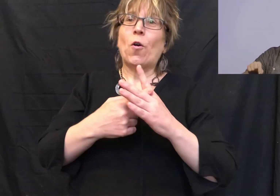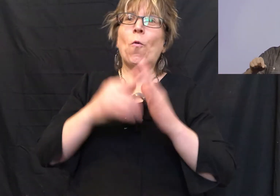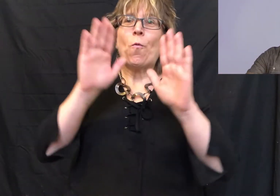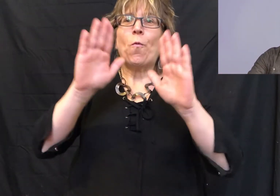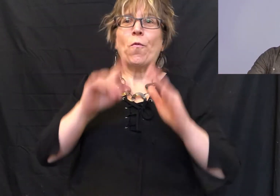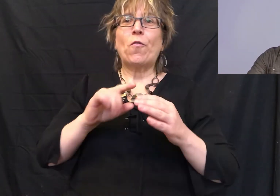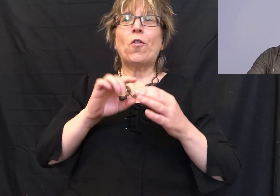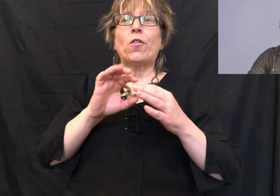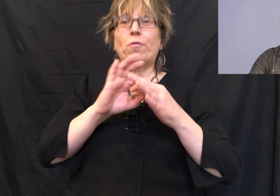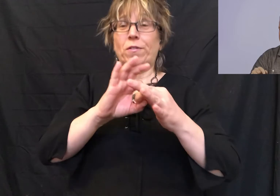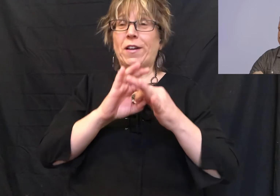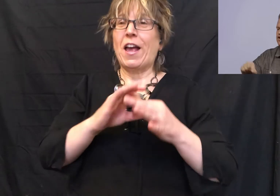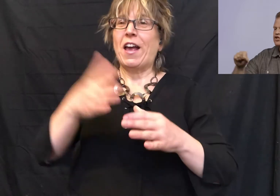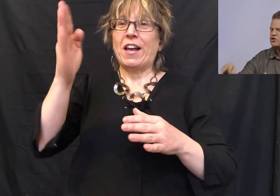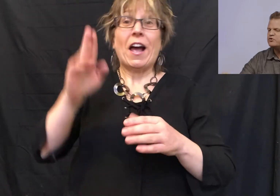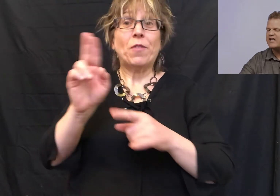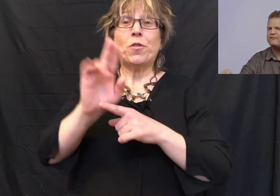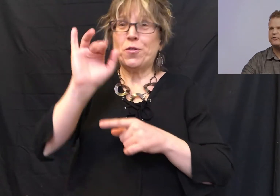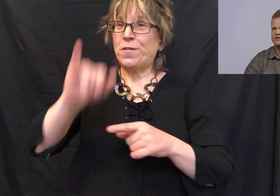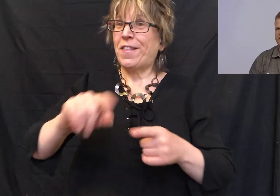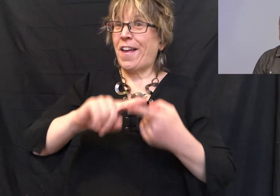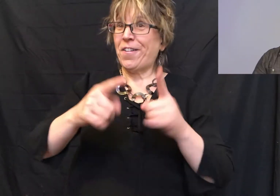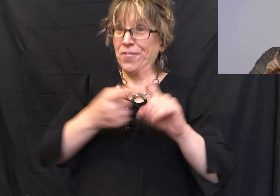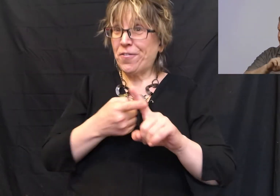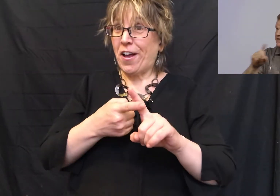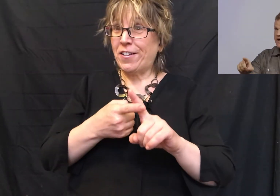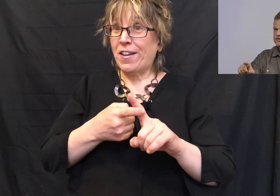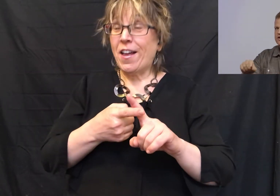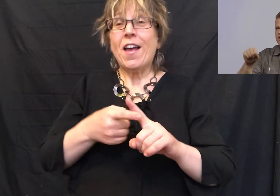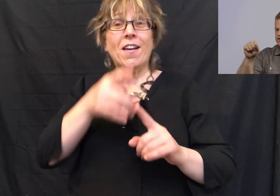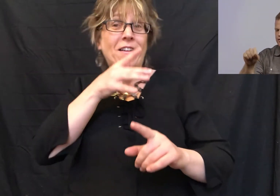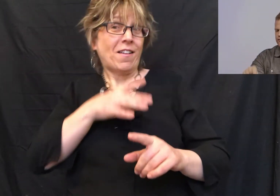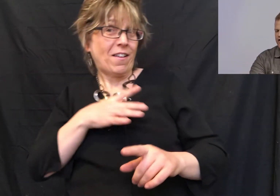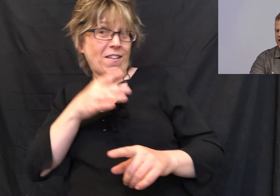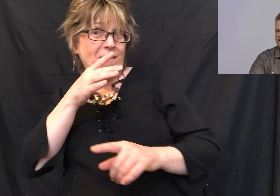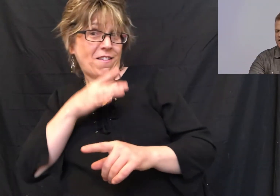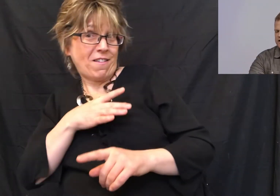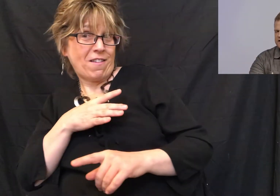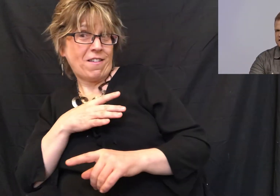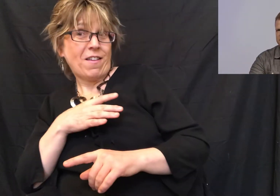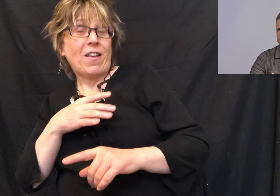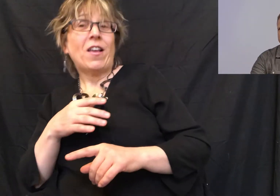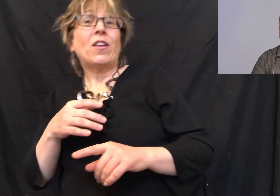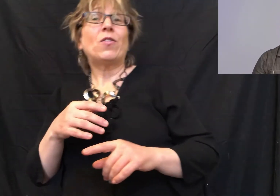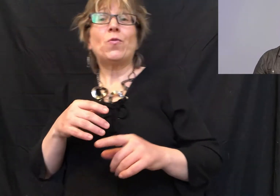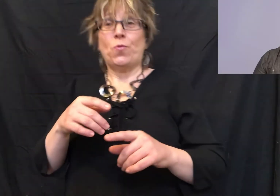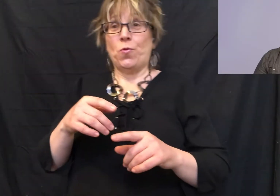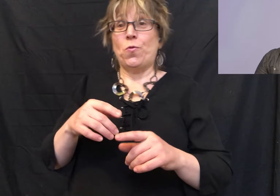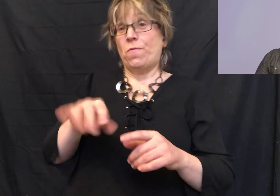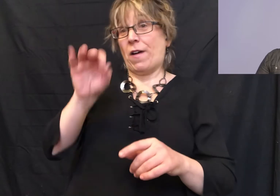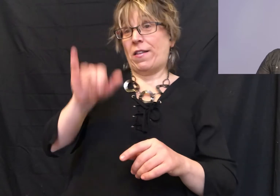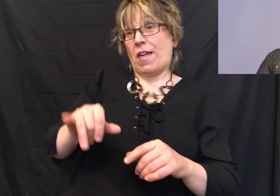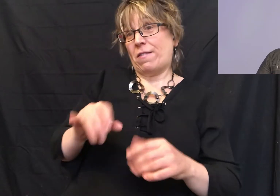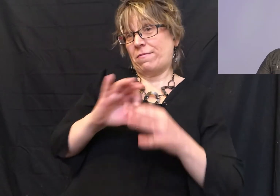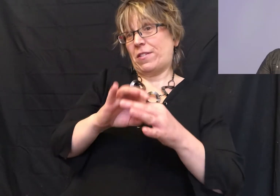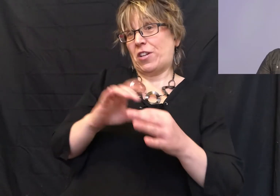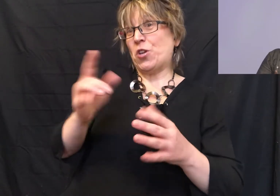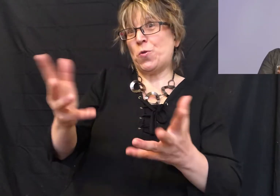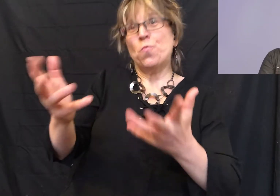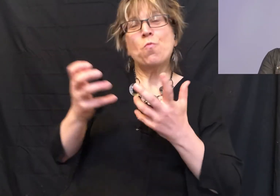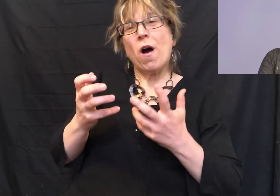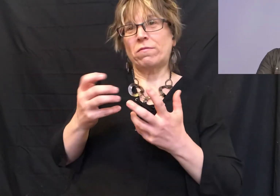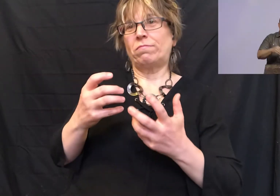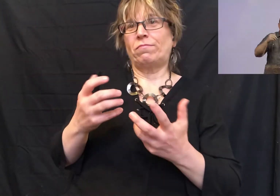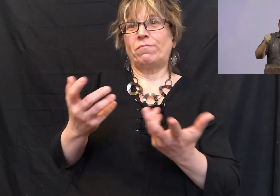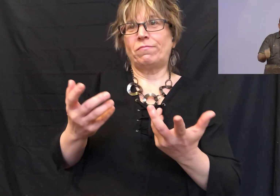find a place where you can find healing. God's going to use that friend, guys and gals, to find healing in your life that you've been longing for. Man,